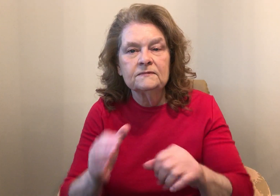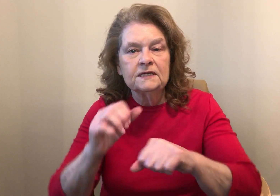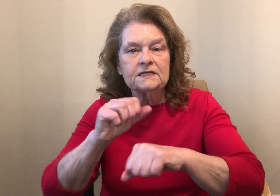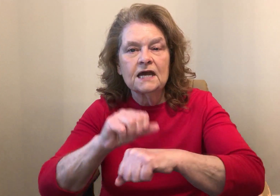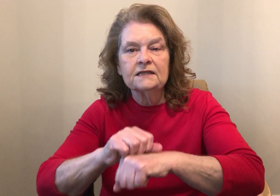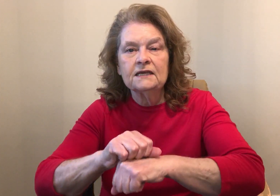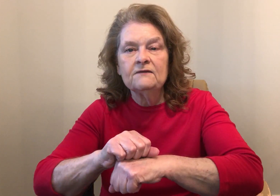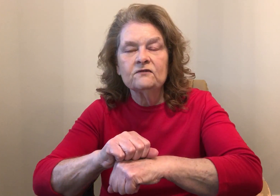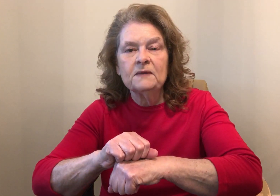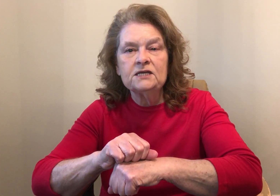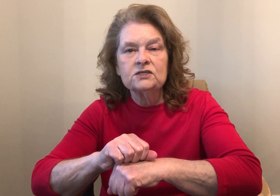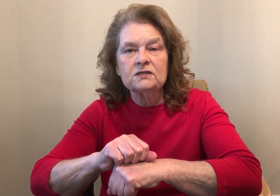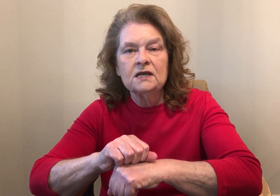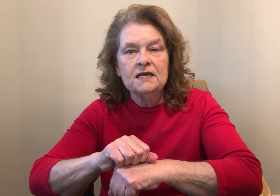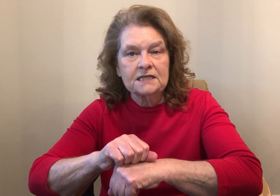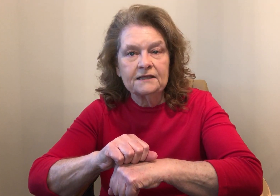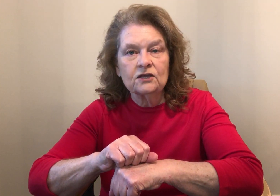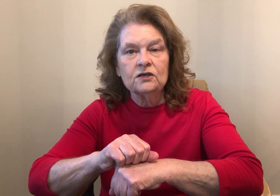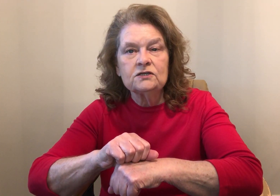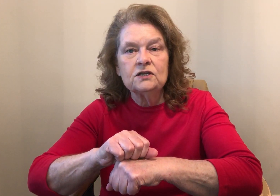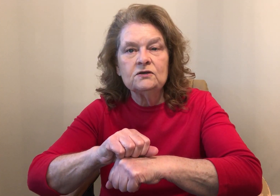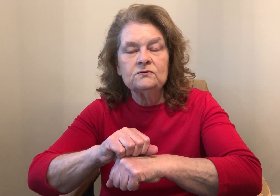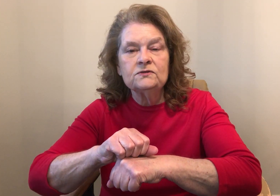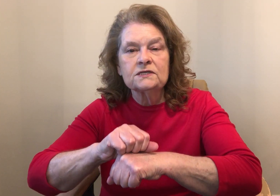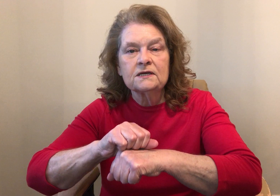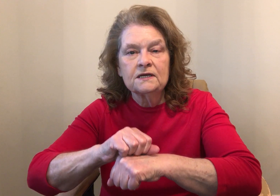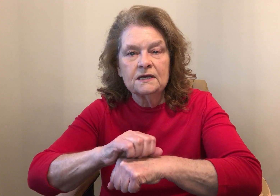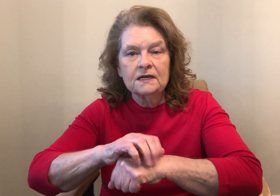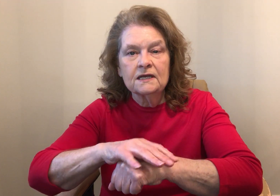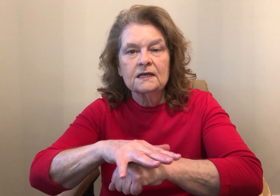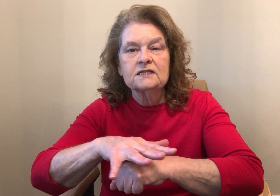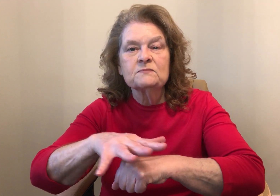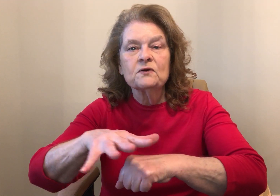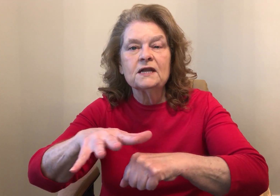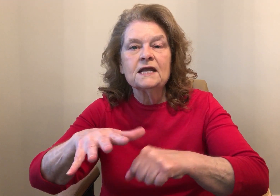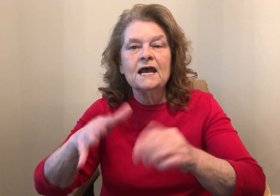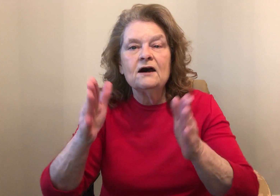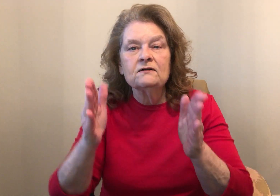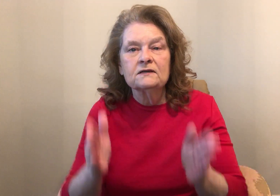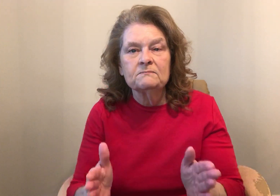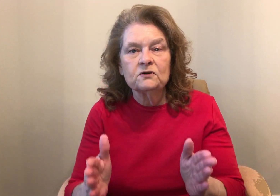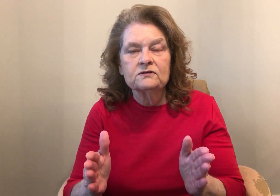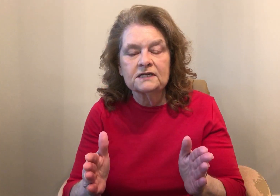He's got the information. He's got the good news. Spreading out person.